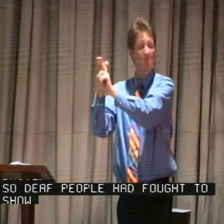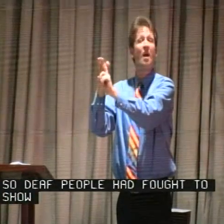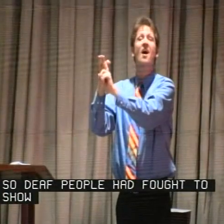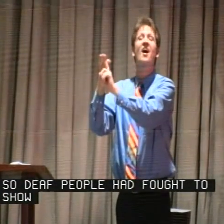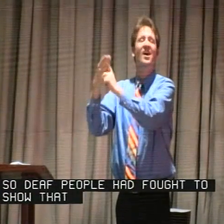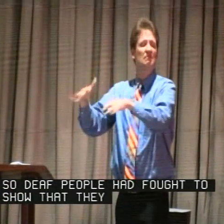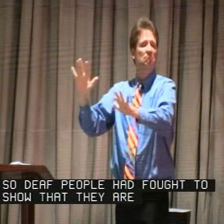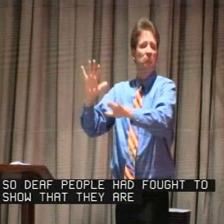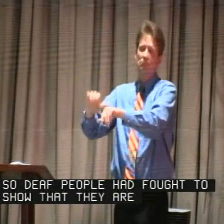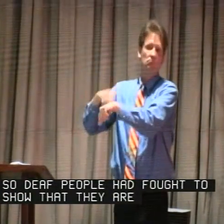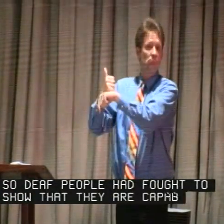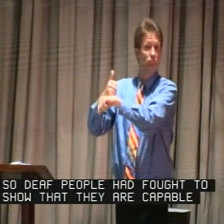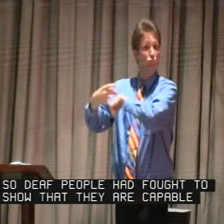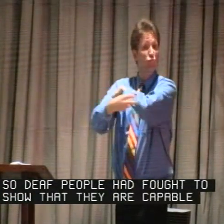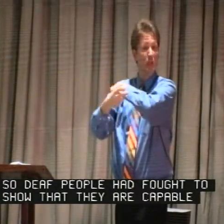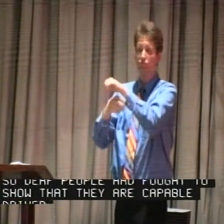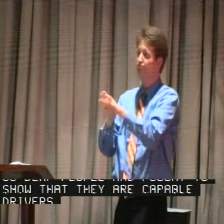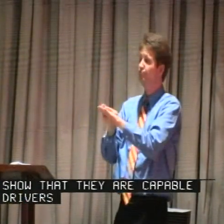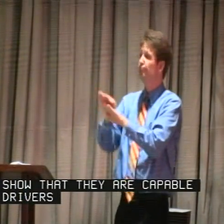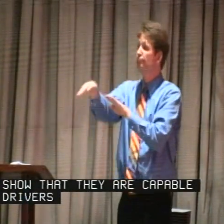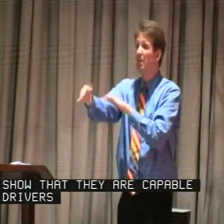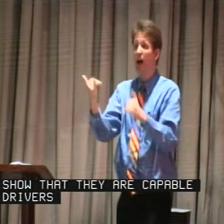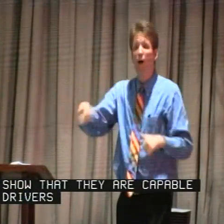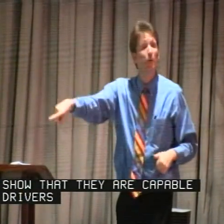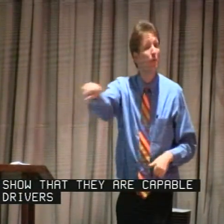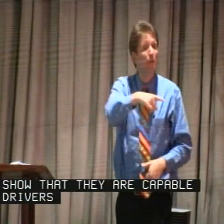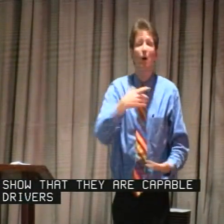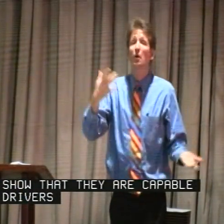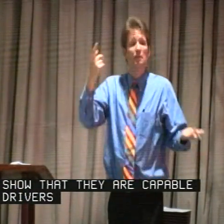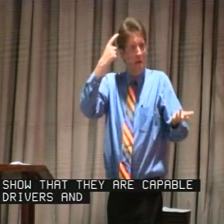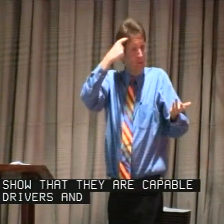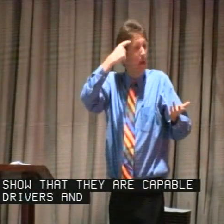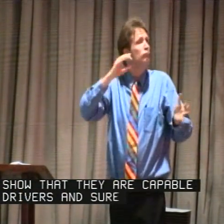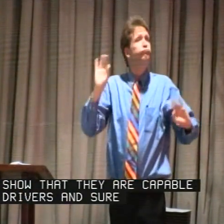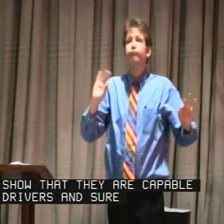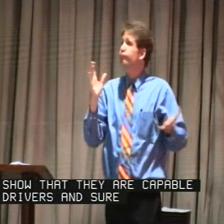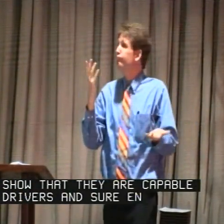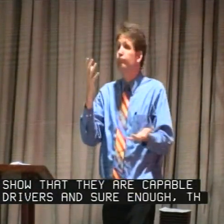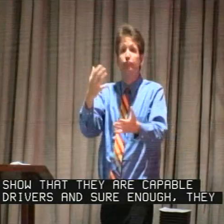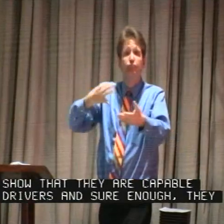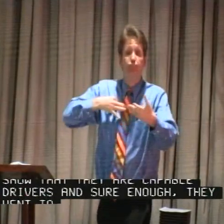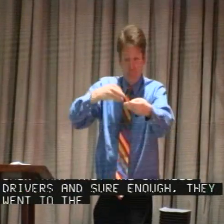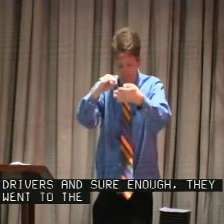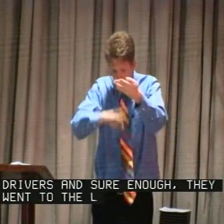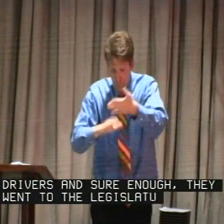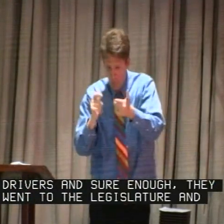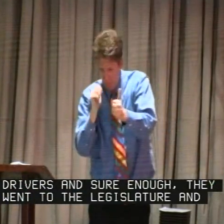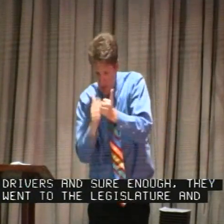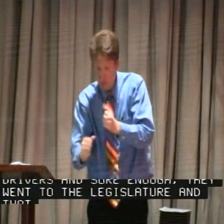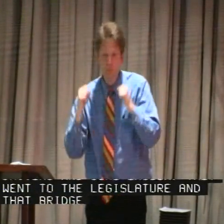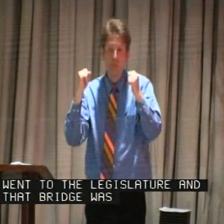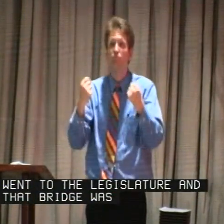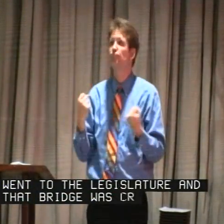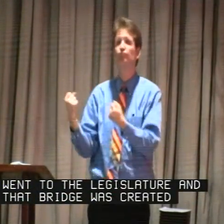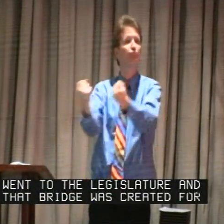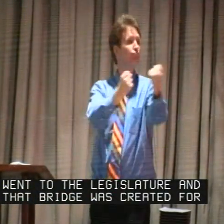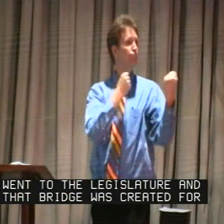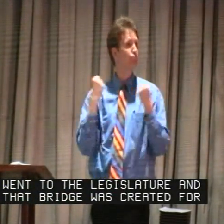sure enough, they convinced the legislature, and that bridge was created for you. So here we are, crossing that